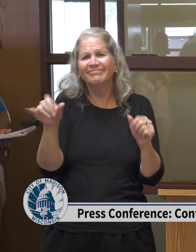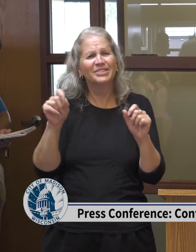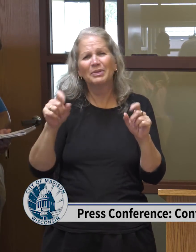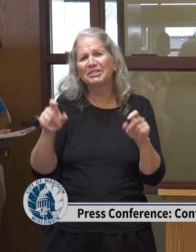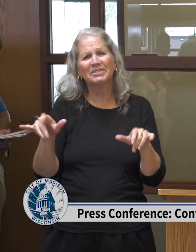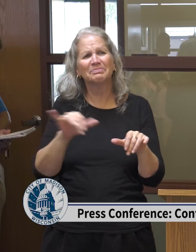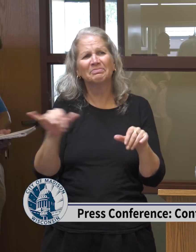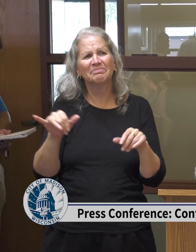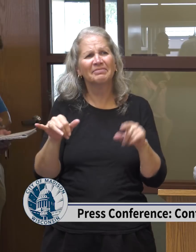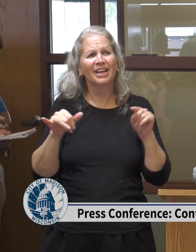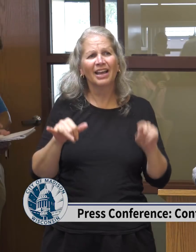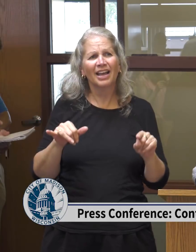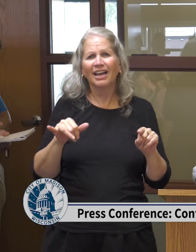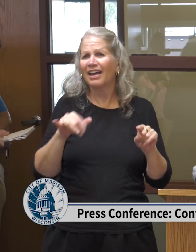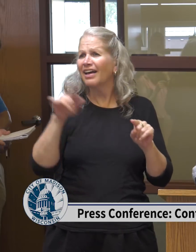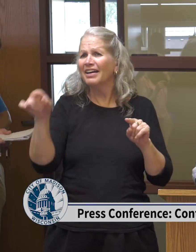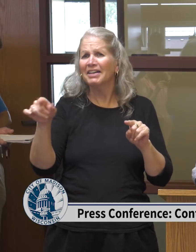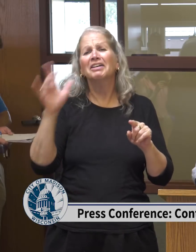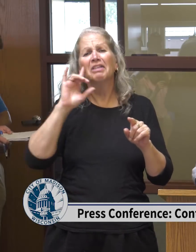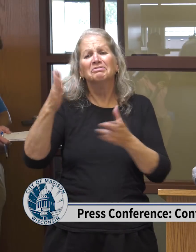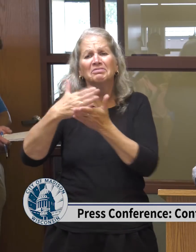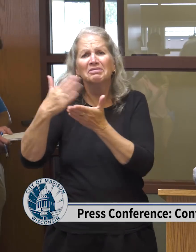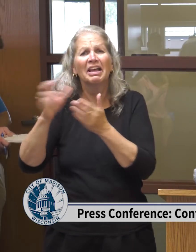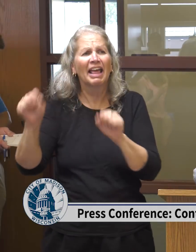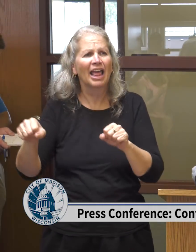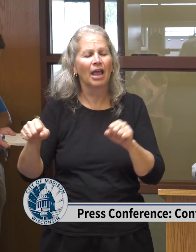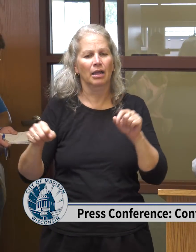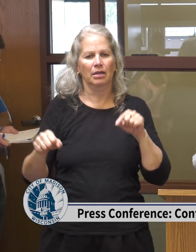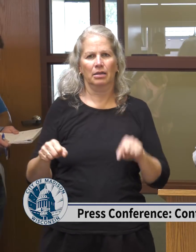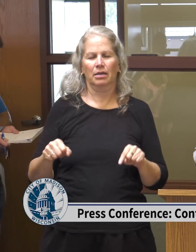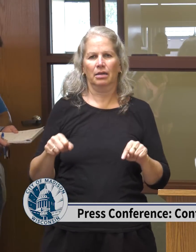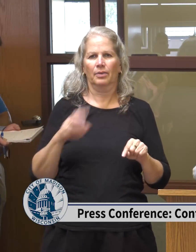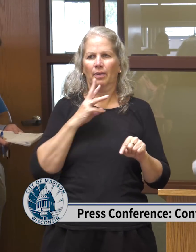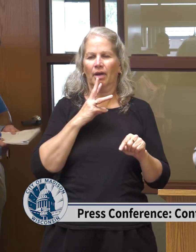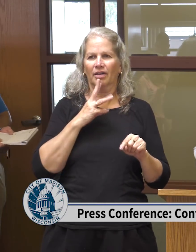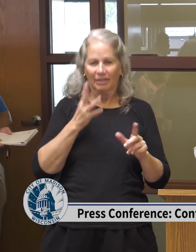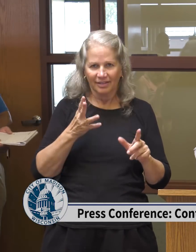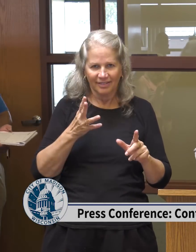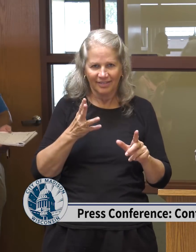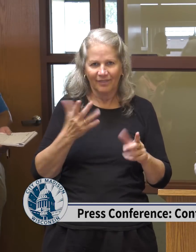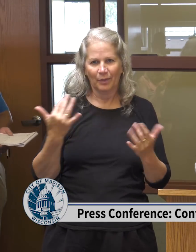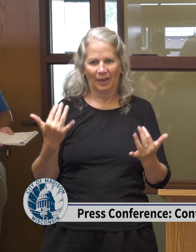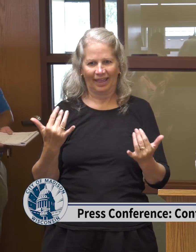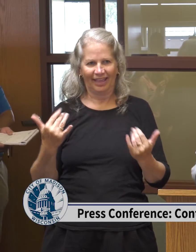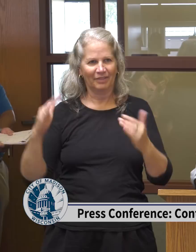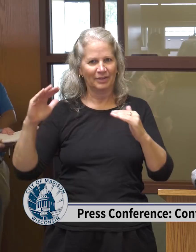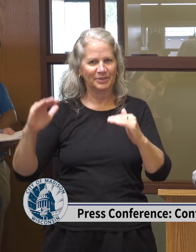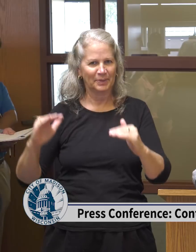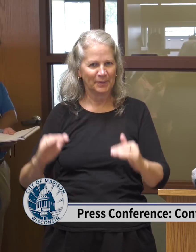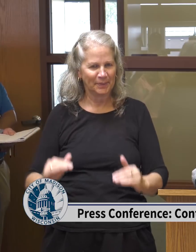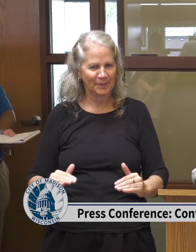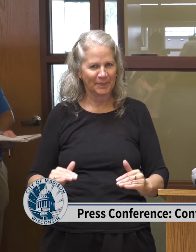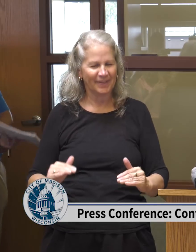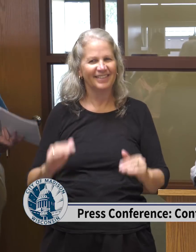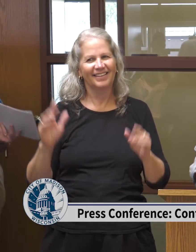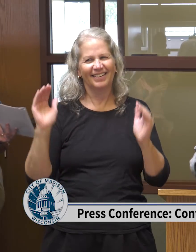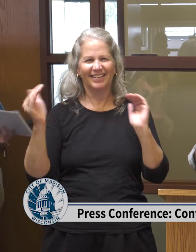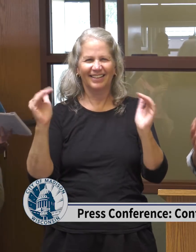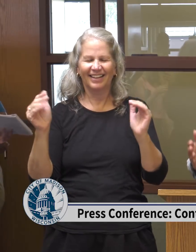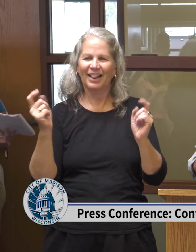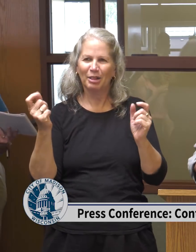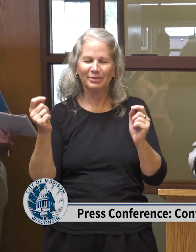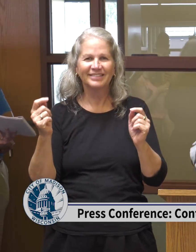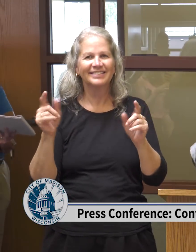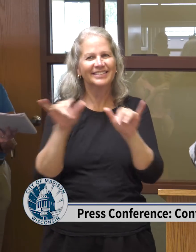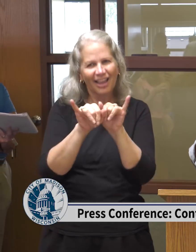that in this instance. We can't say that everything's going to be fine